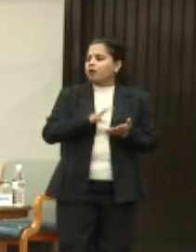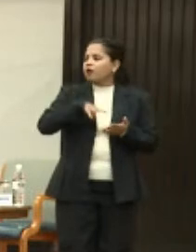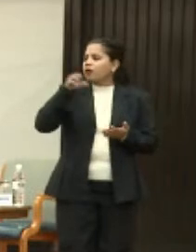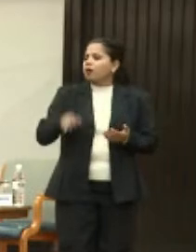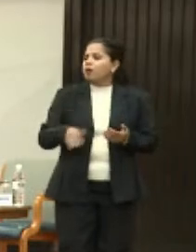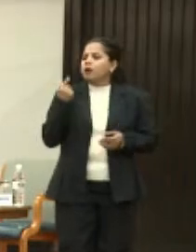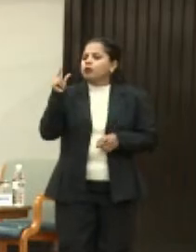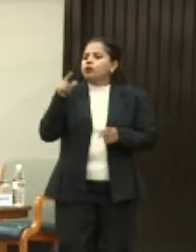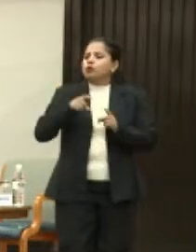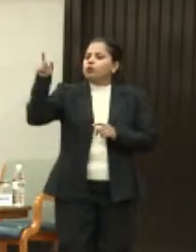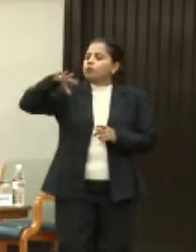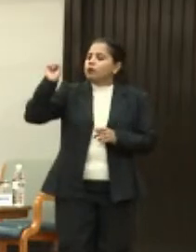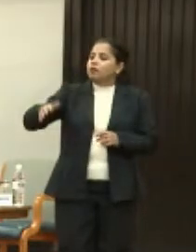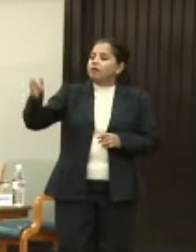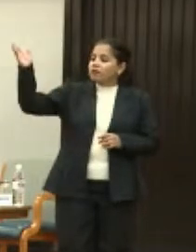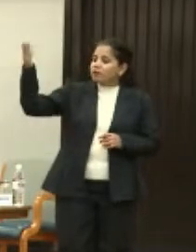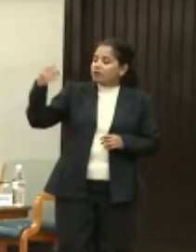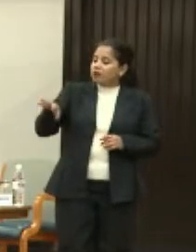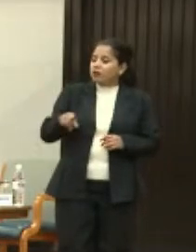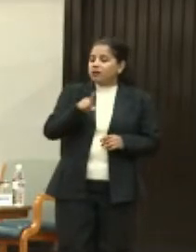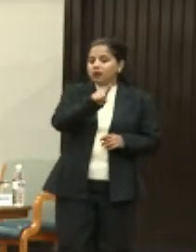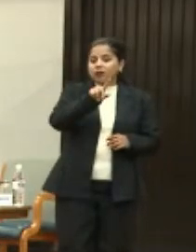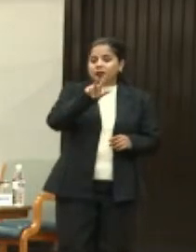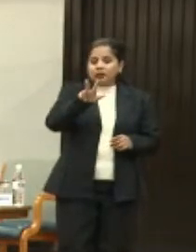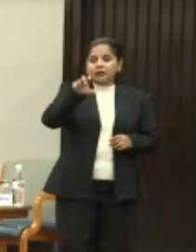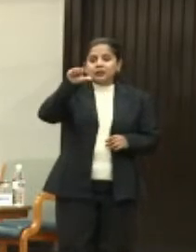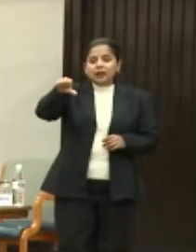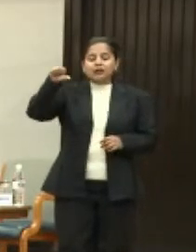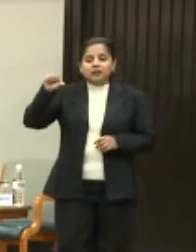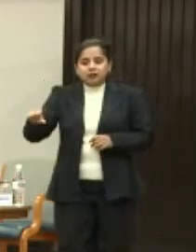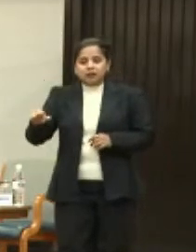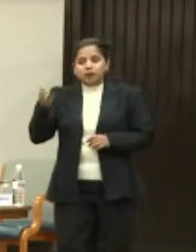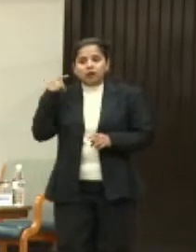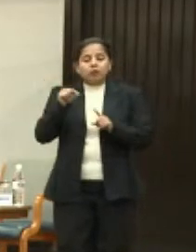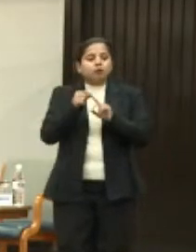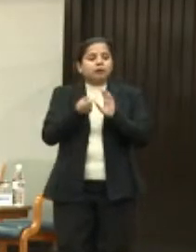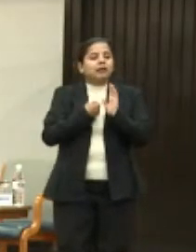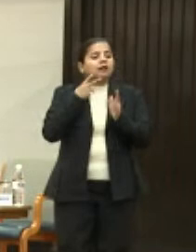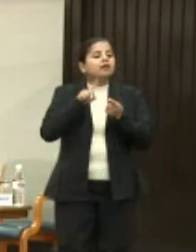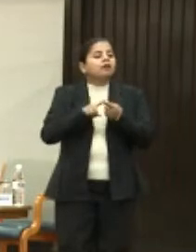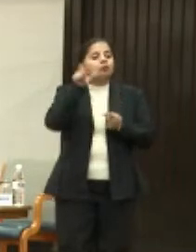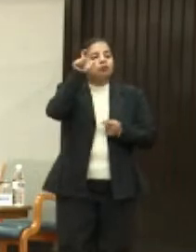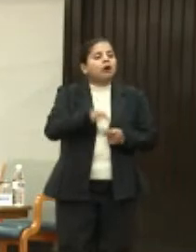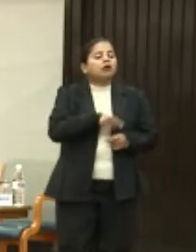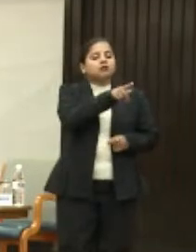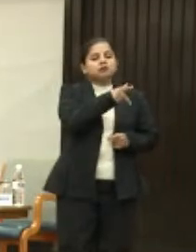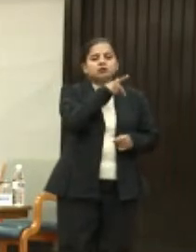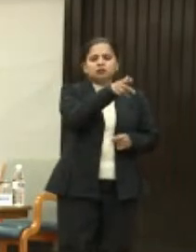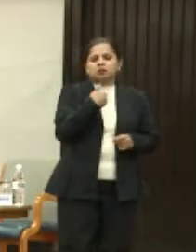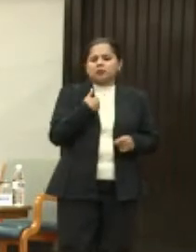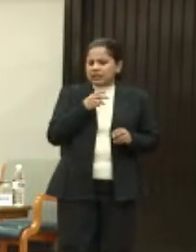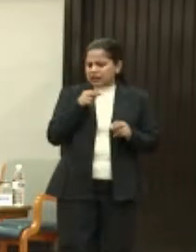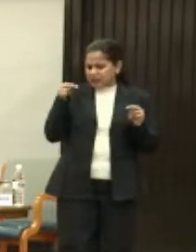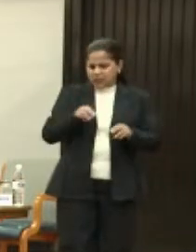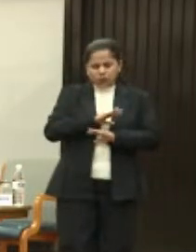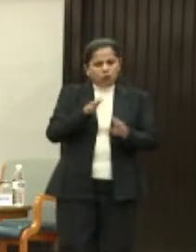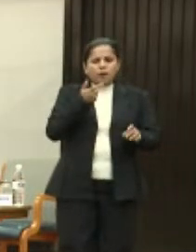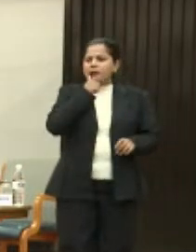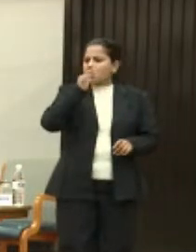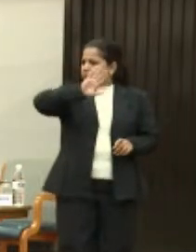Britain. Mind you, in 1899, the Privy Council said, we don't need it in